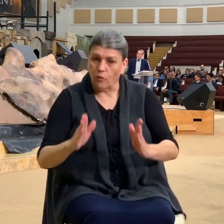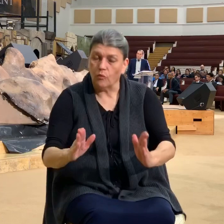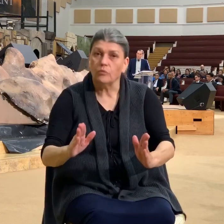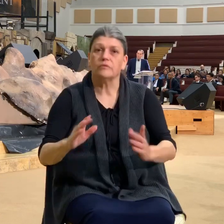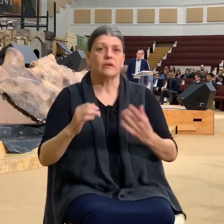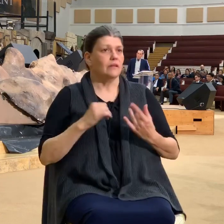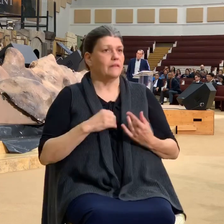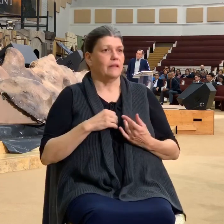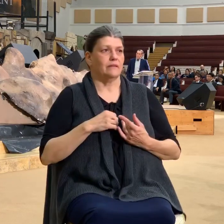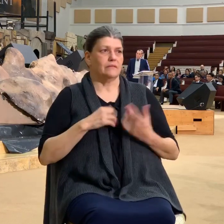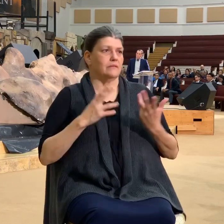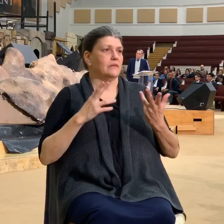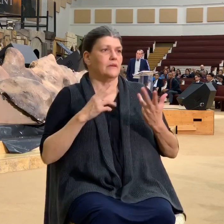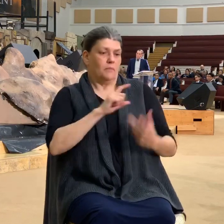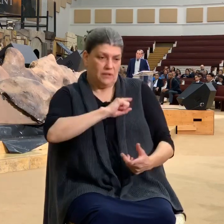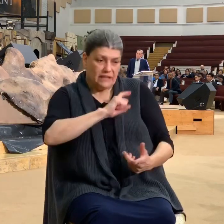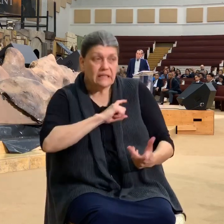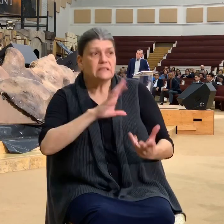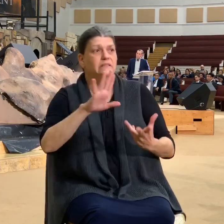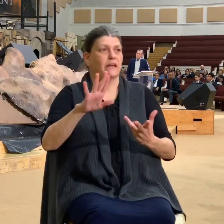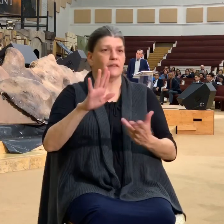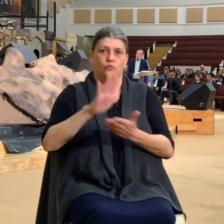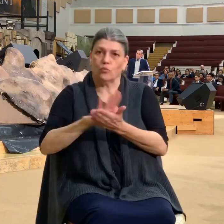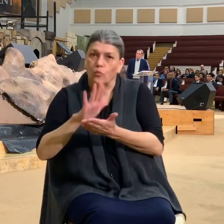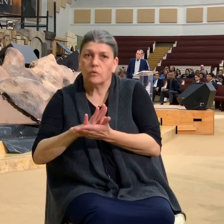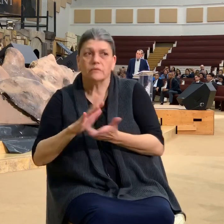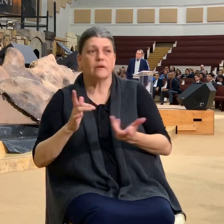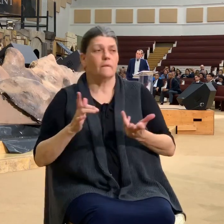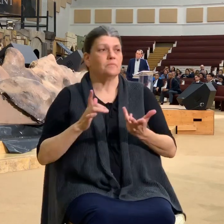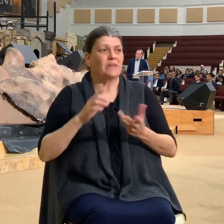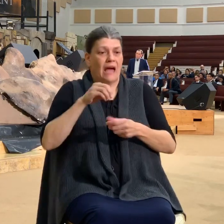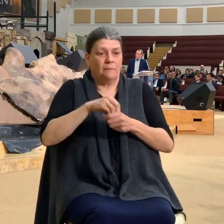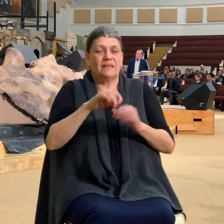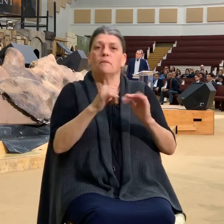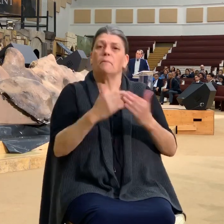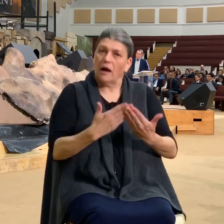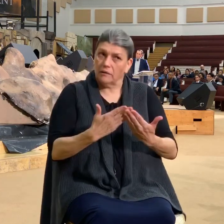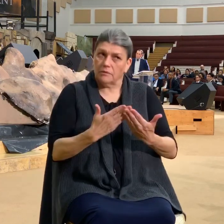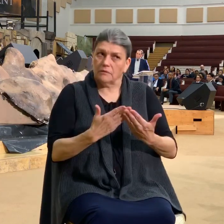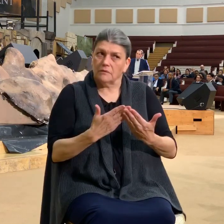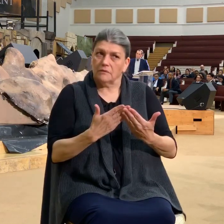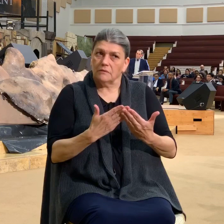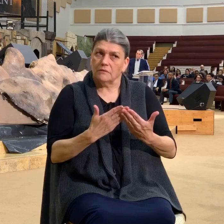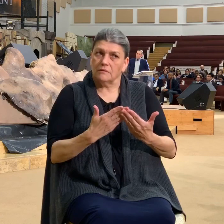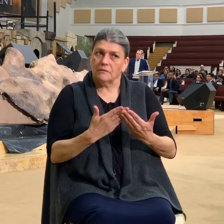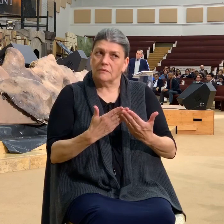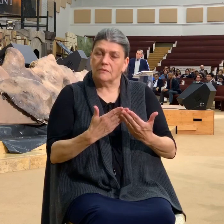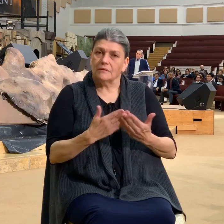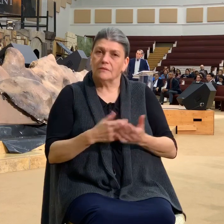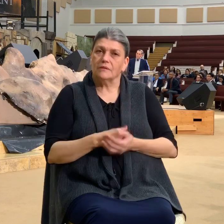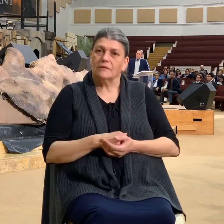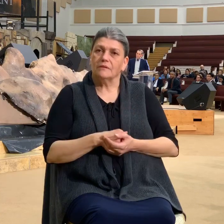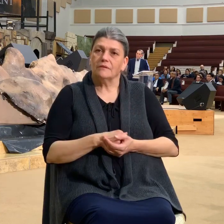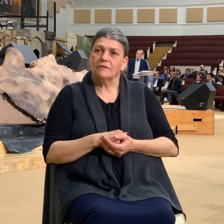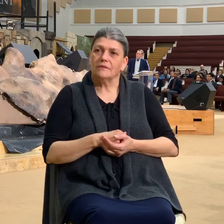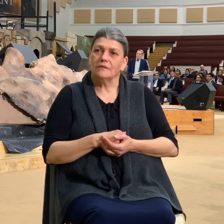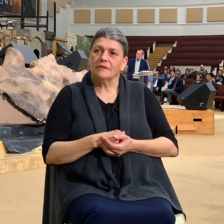increase. Okay? I'm in the Bible. This is Bible language. He says,